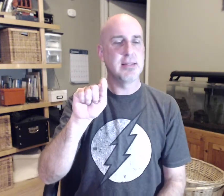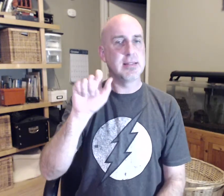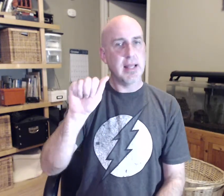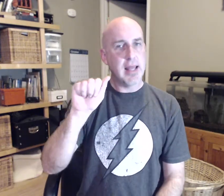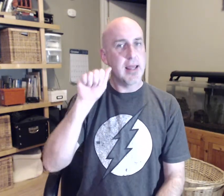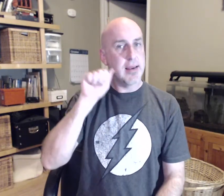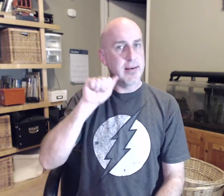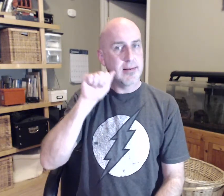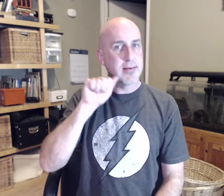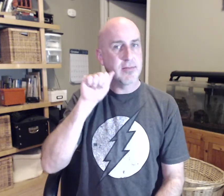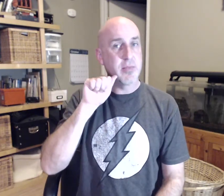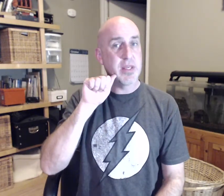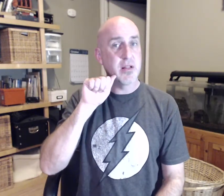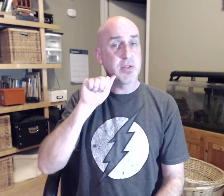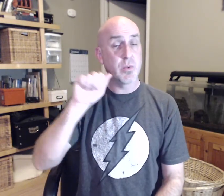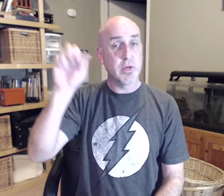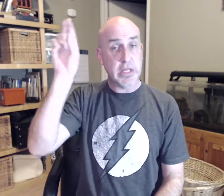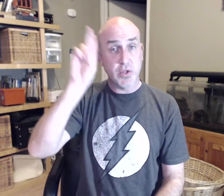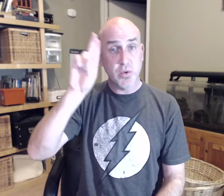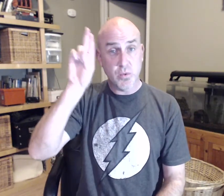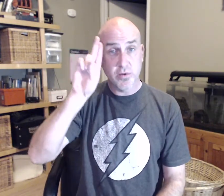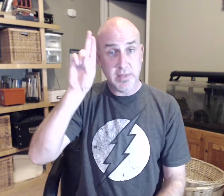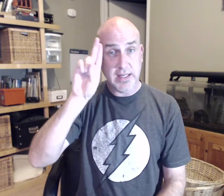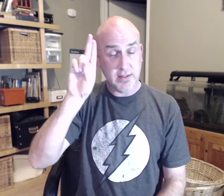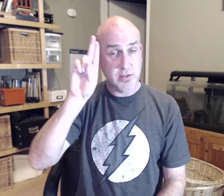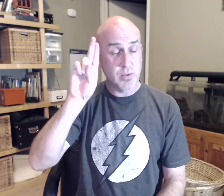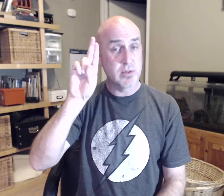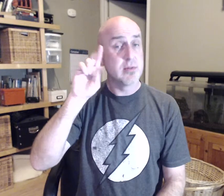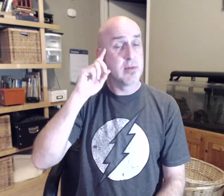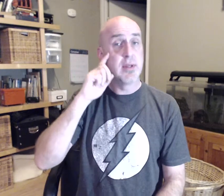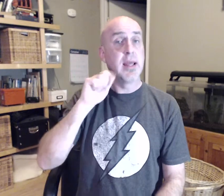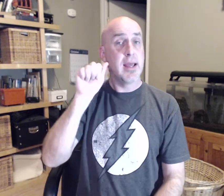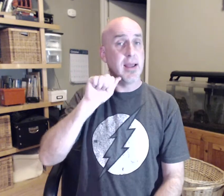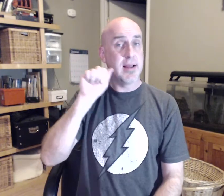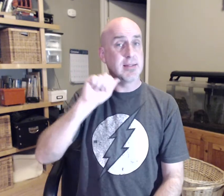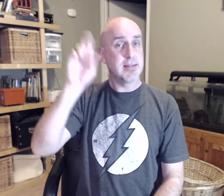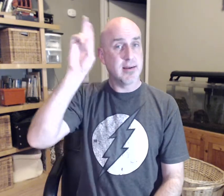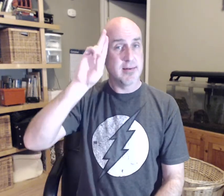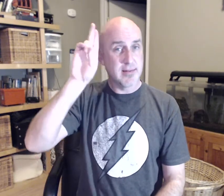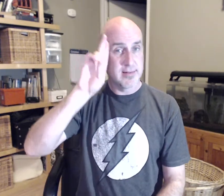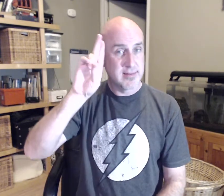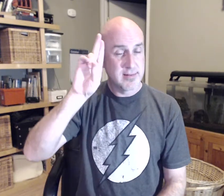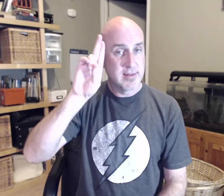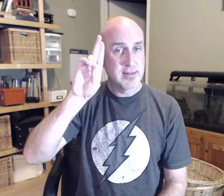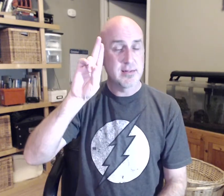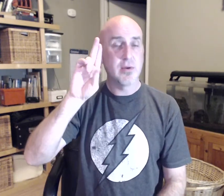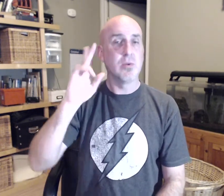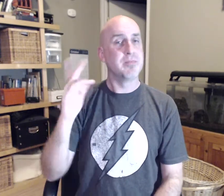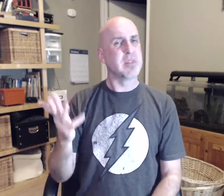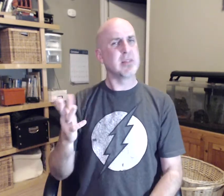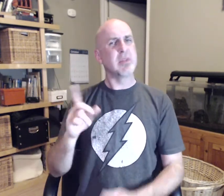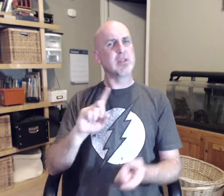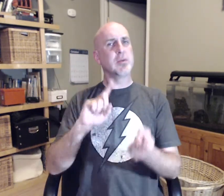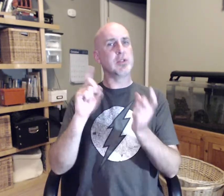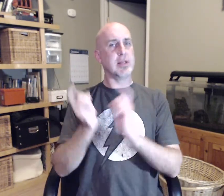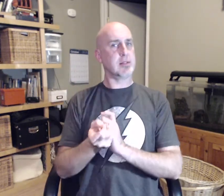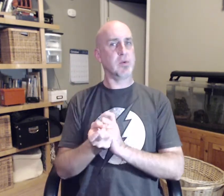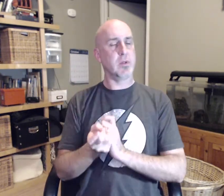an A from the English word and a U from the English word. Aunt, uncle. So, something to adjust to a little